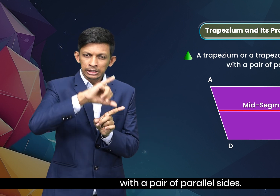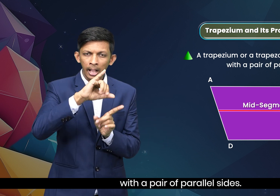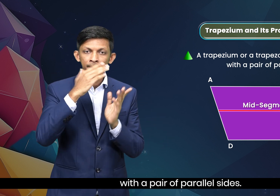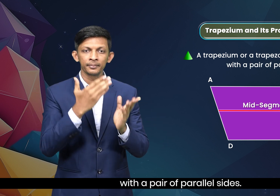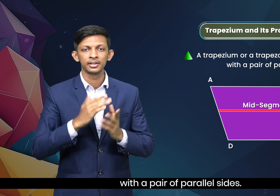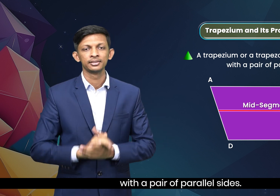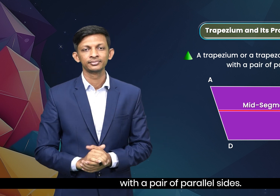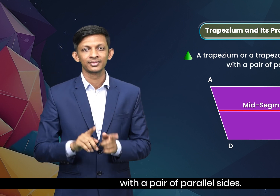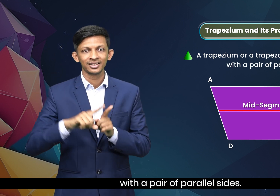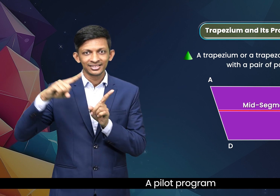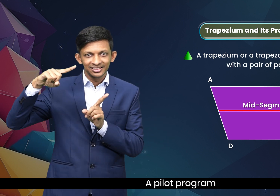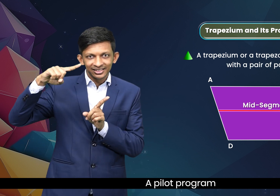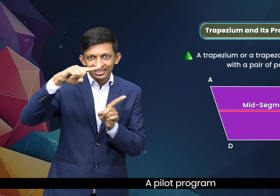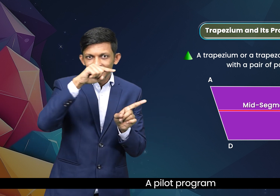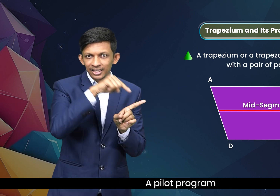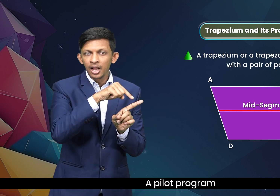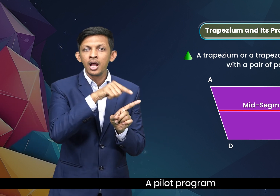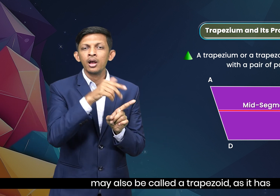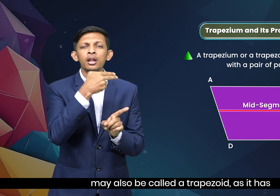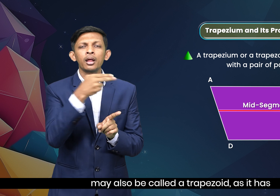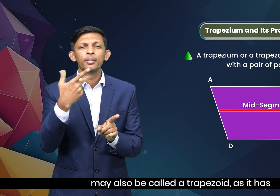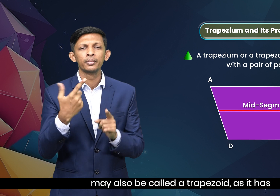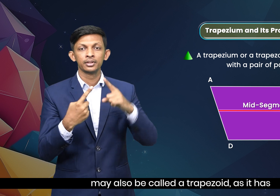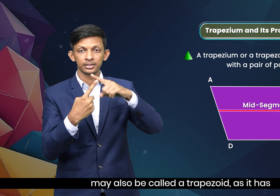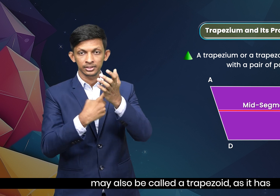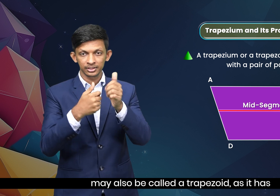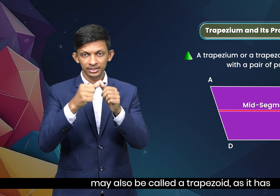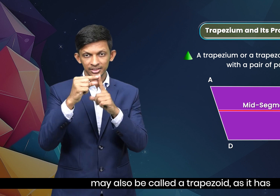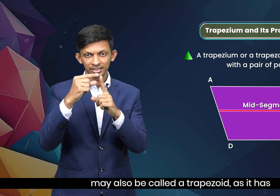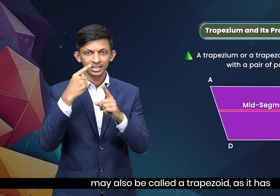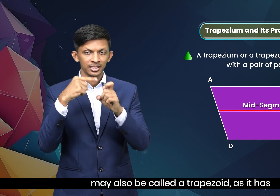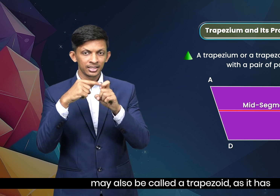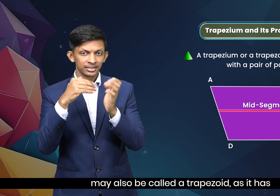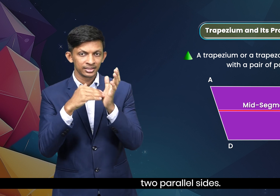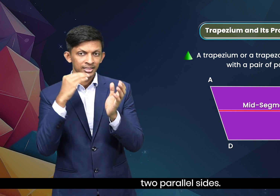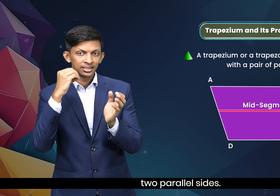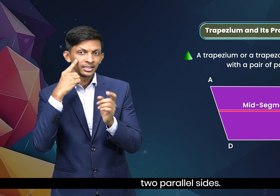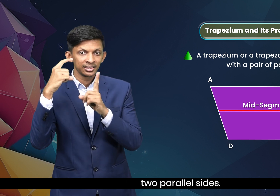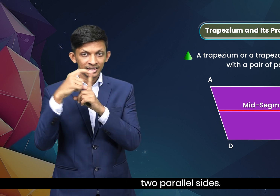of parallel sides. A parallelogram may also be called a trapezoid as it has two parallel sides.